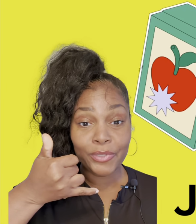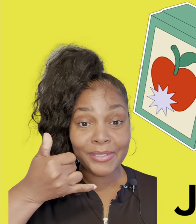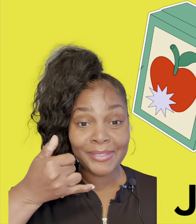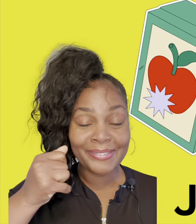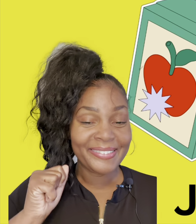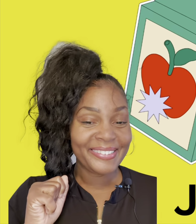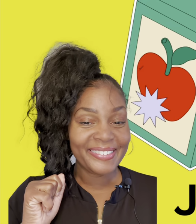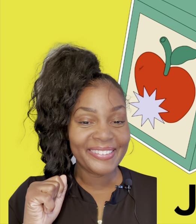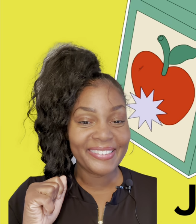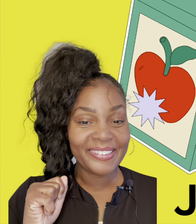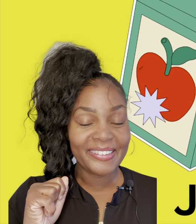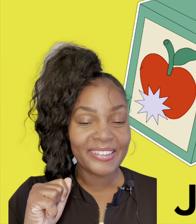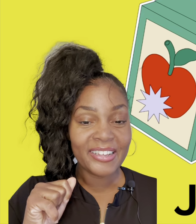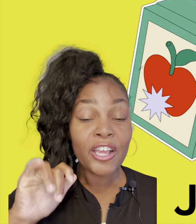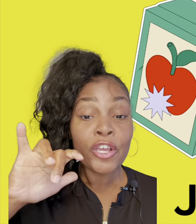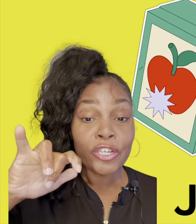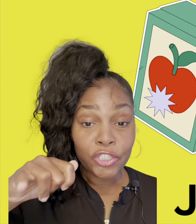juice,